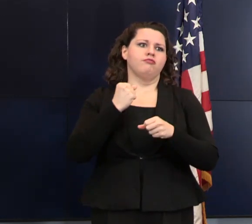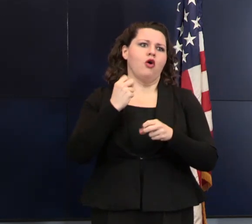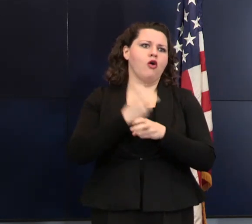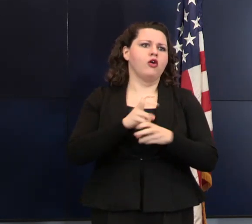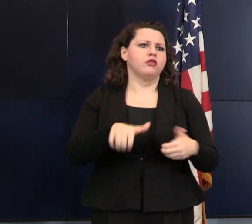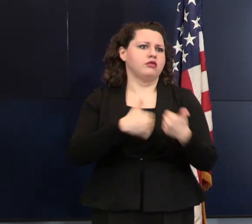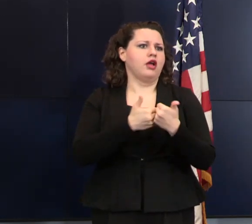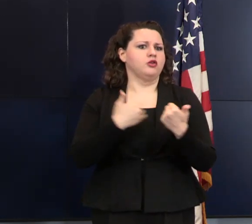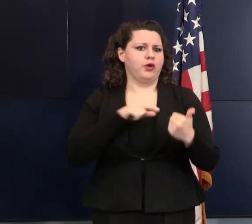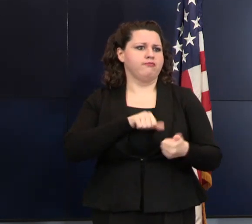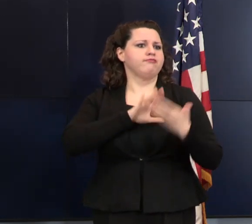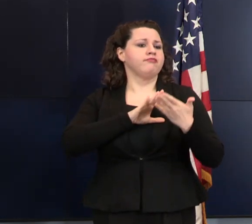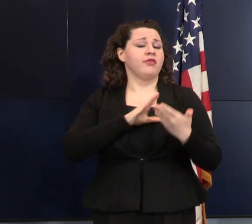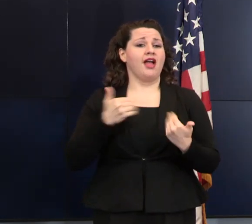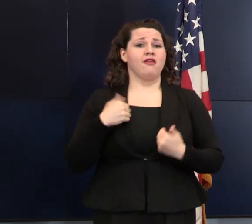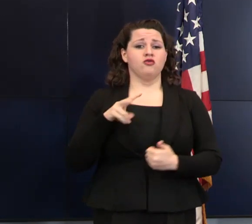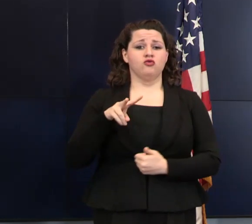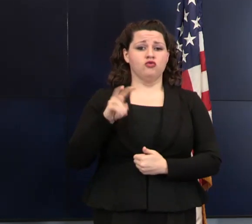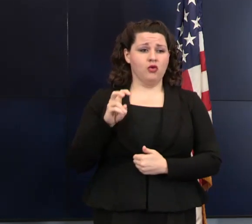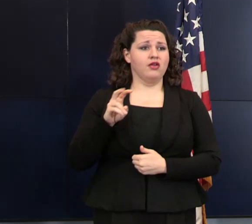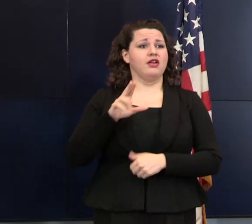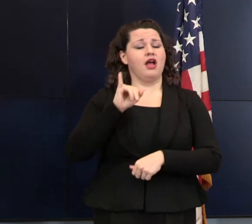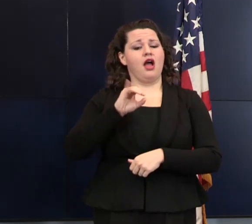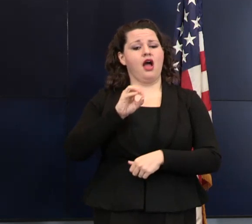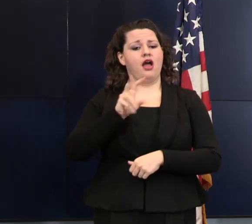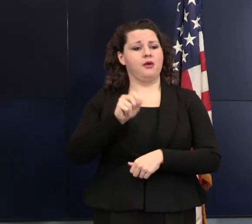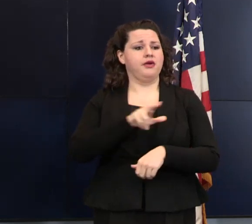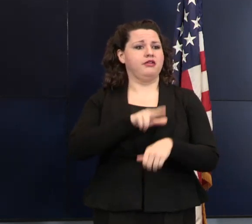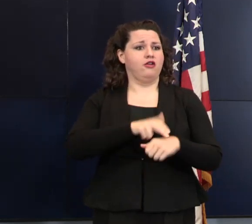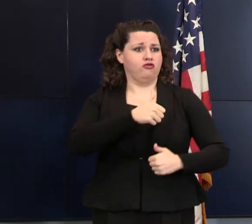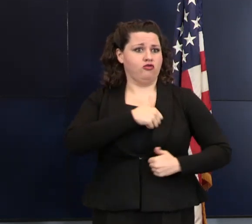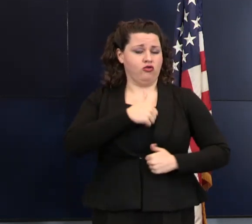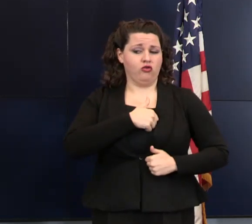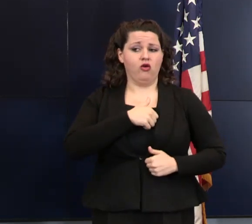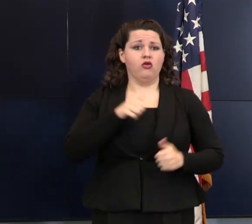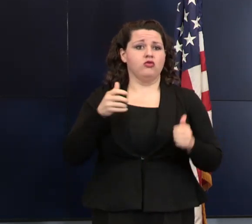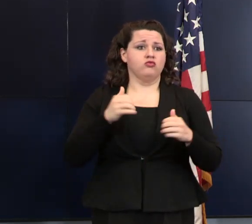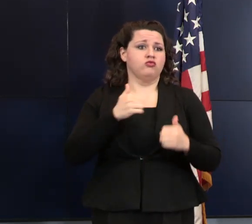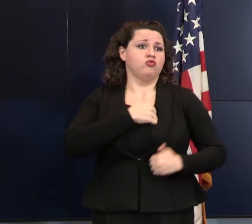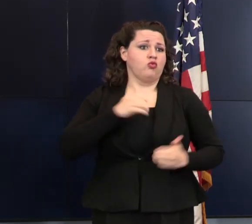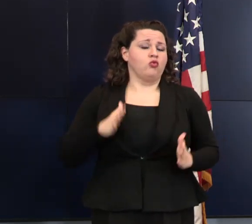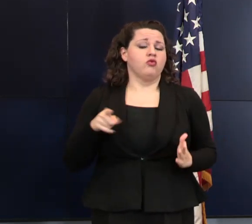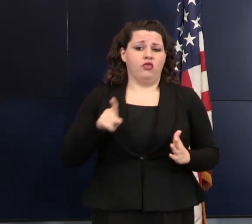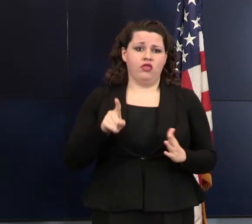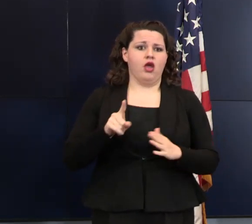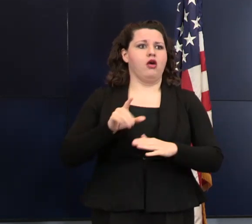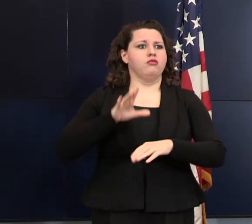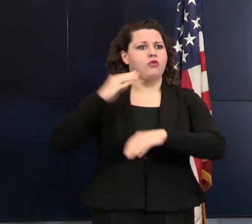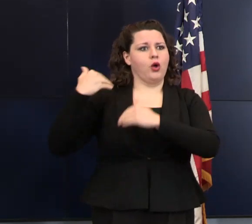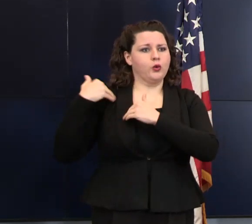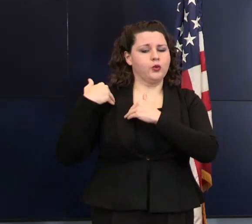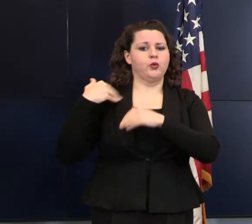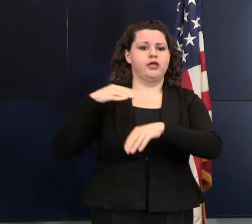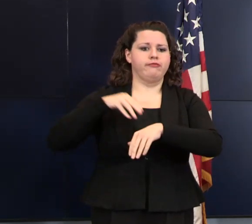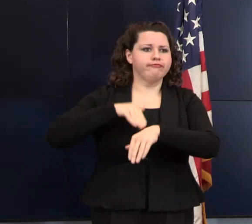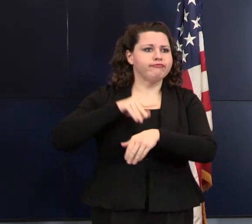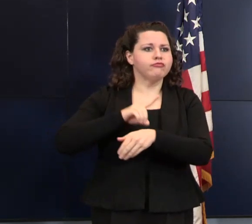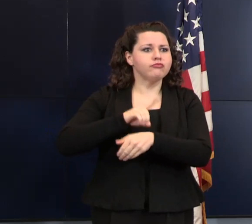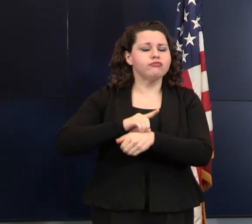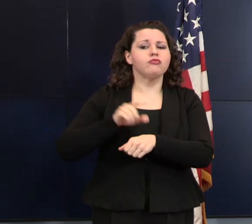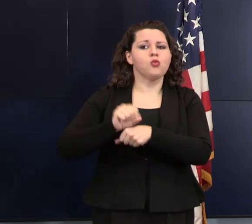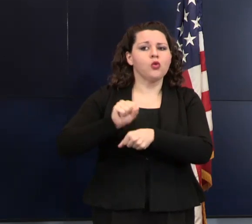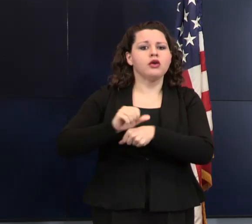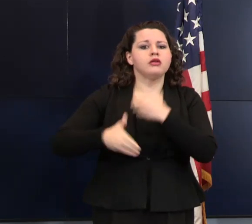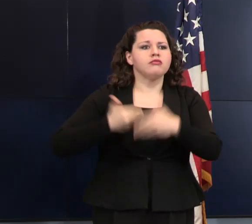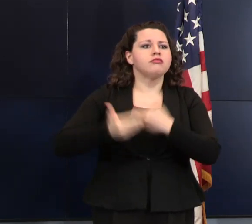have over 200 Iowa National Guard soldiers and airmen on duty directly supporting the state's response efforts. We are prepared to